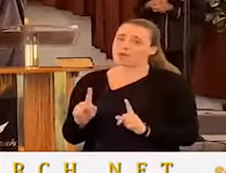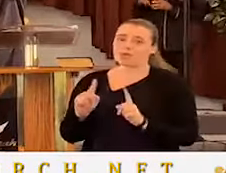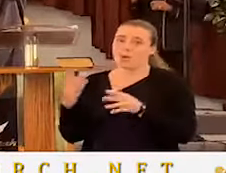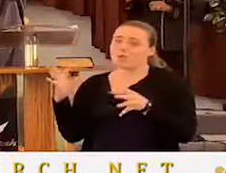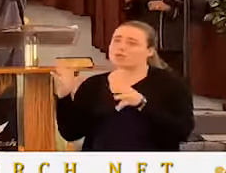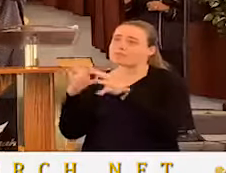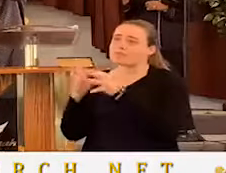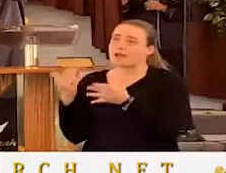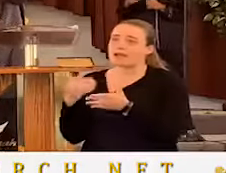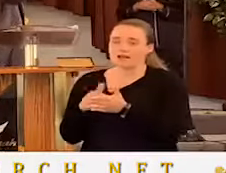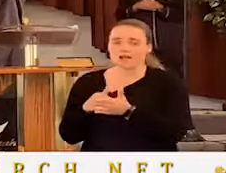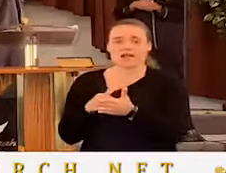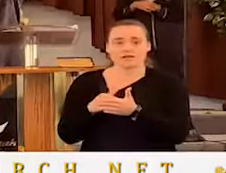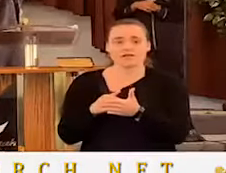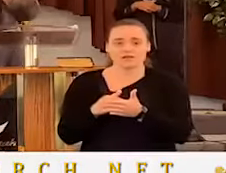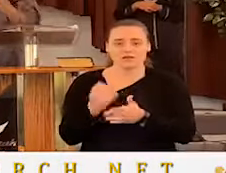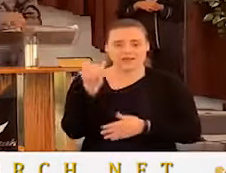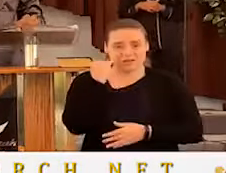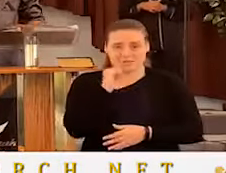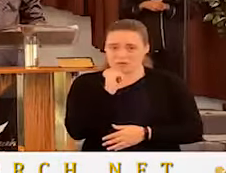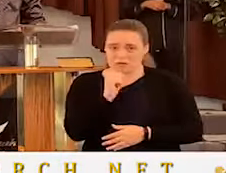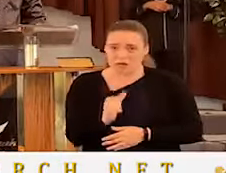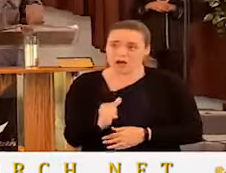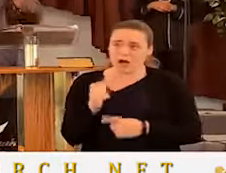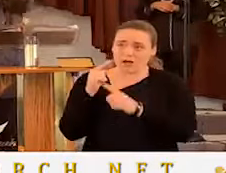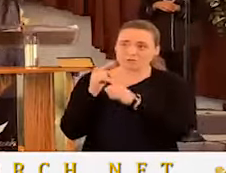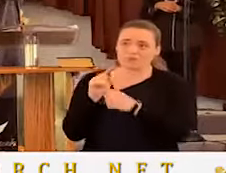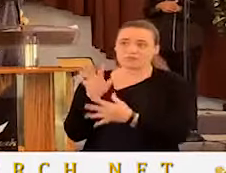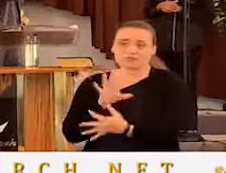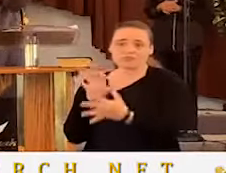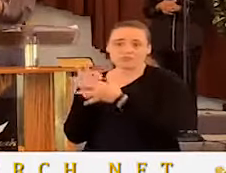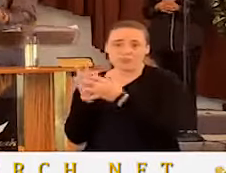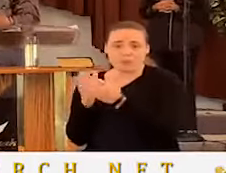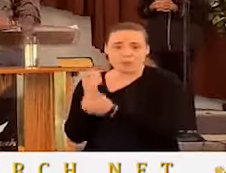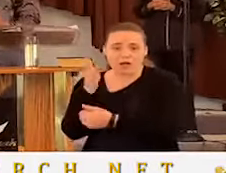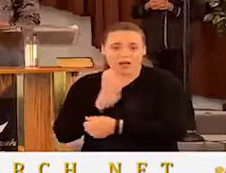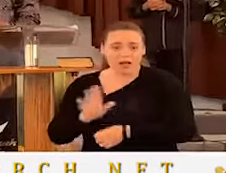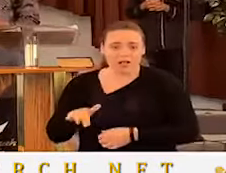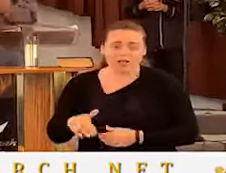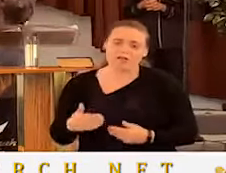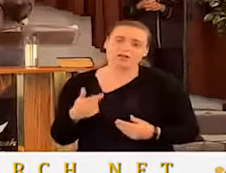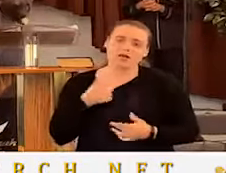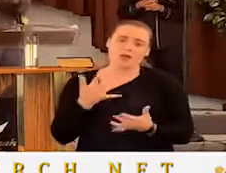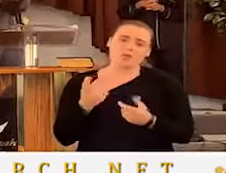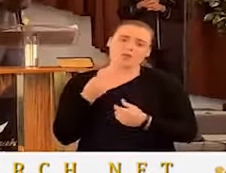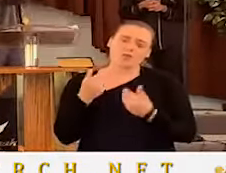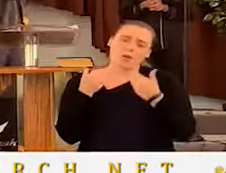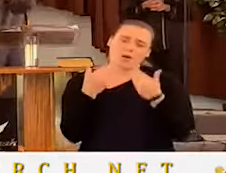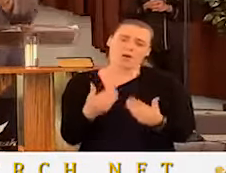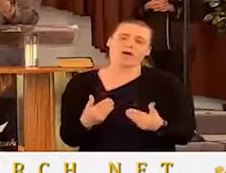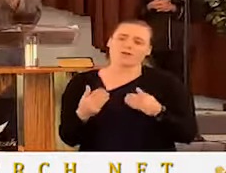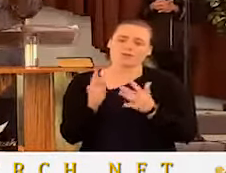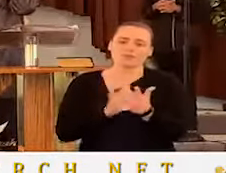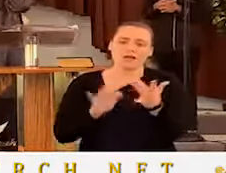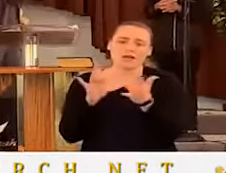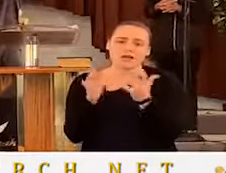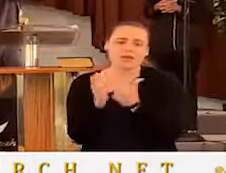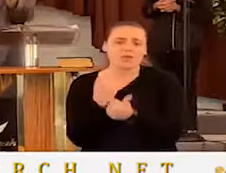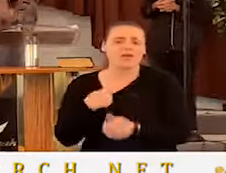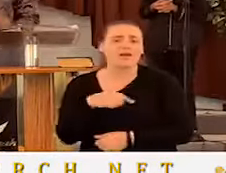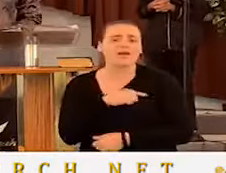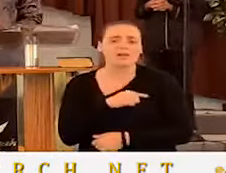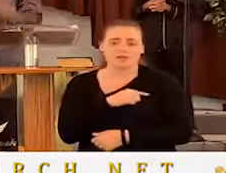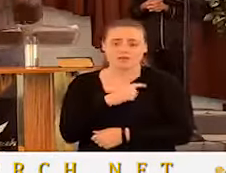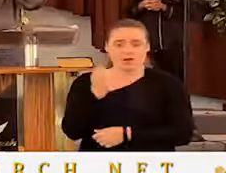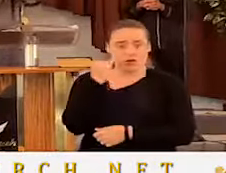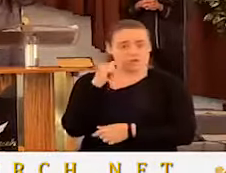prodigal son, that prodigal daughter, I want you to connect with us. I want you to text that number that's on your screen. I want you to connect with us and say, I